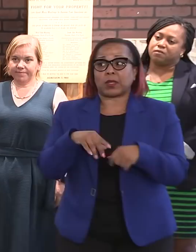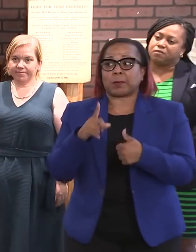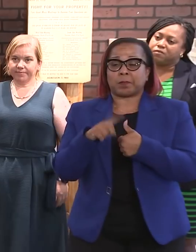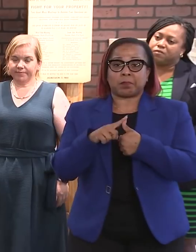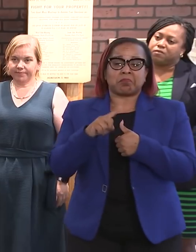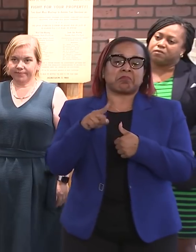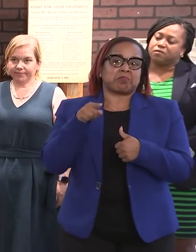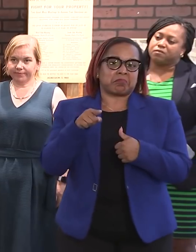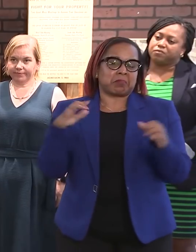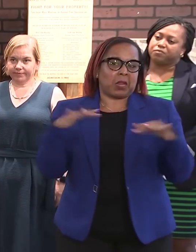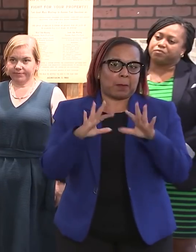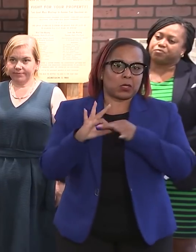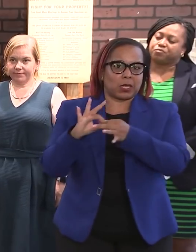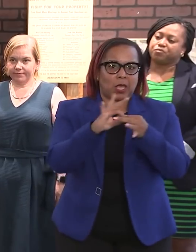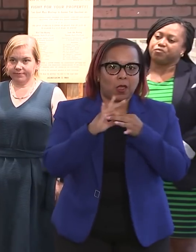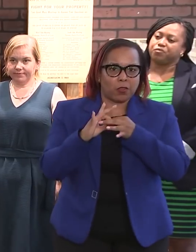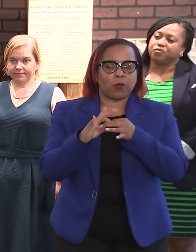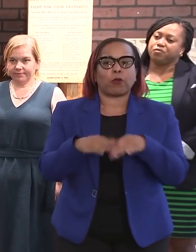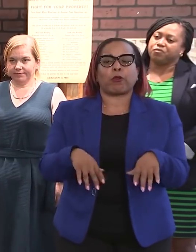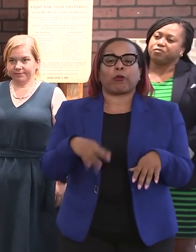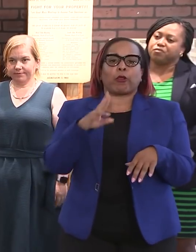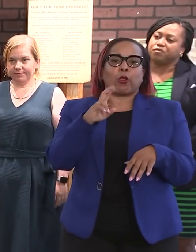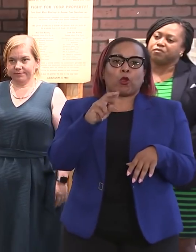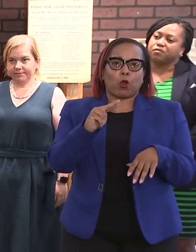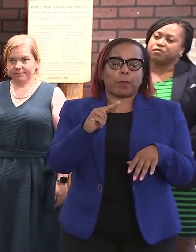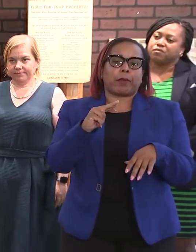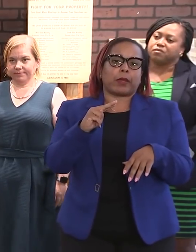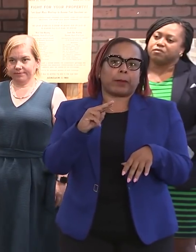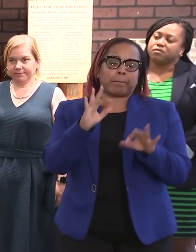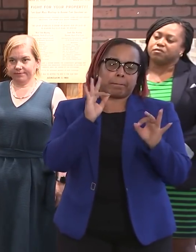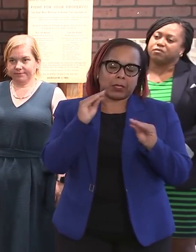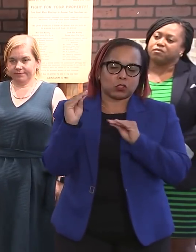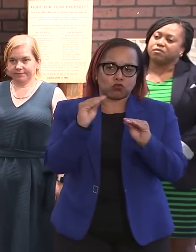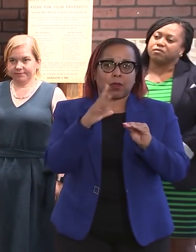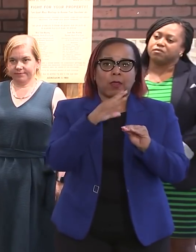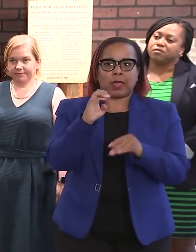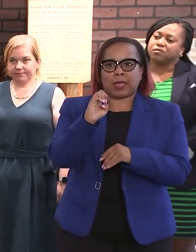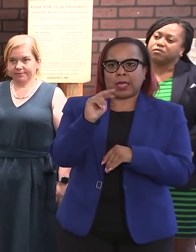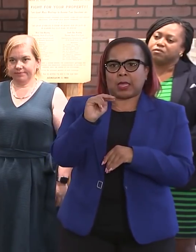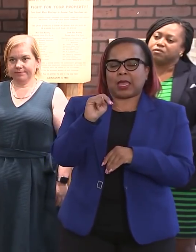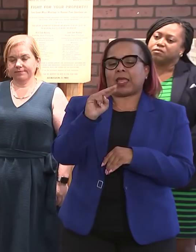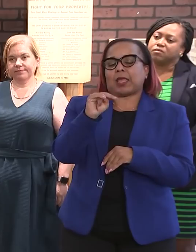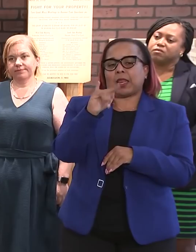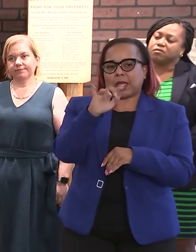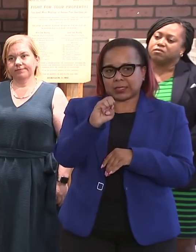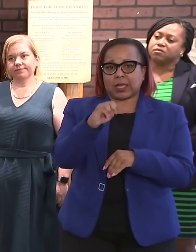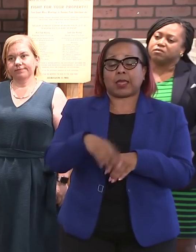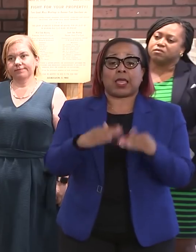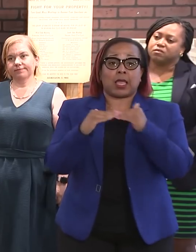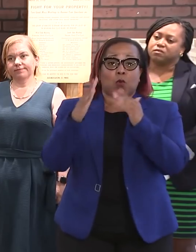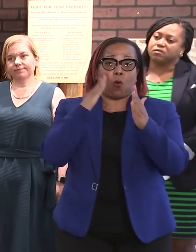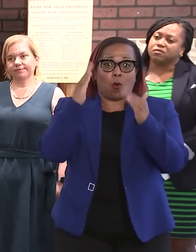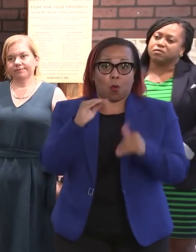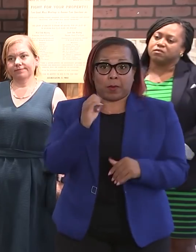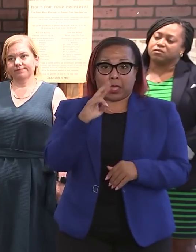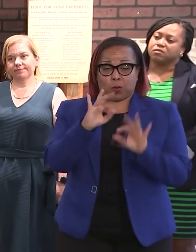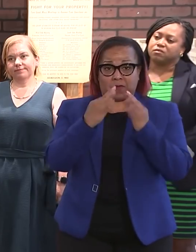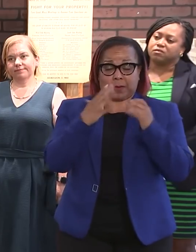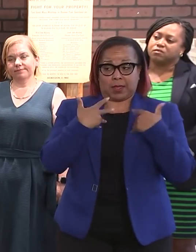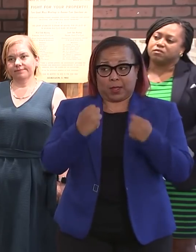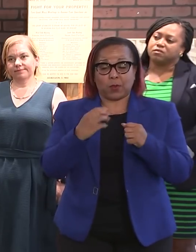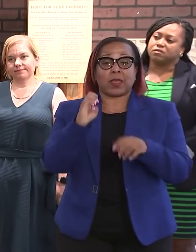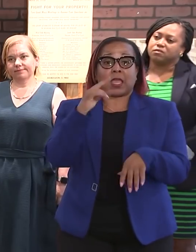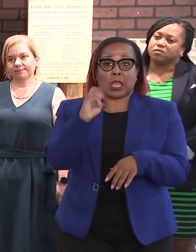Coming Together, Breakthrough Urban Ministries, Enlace, Equal Hope, Erie Family Health,